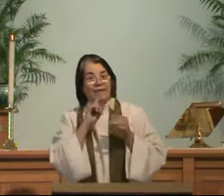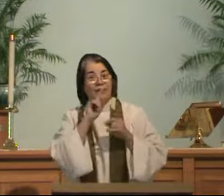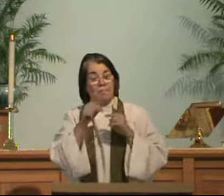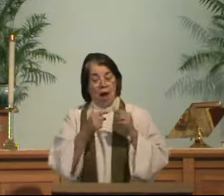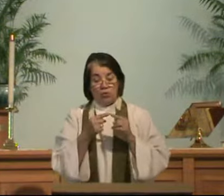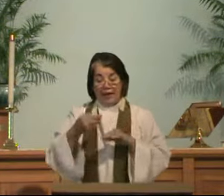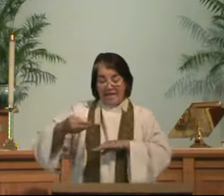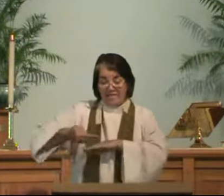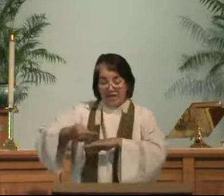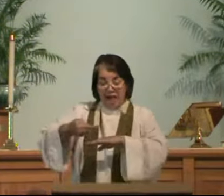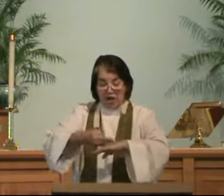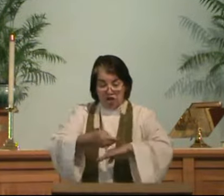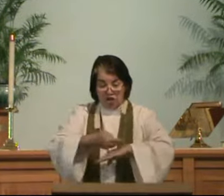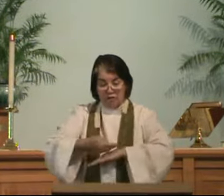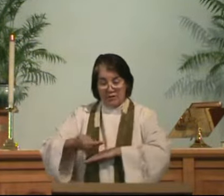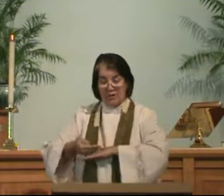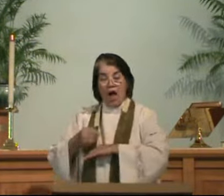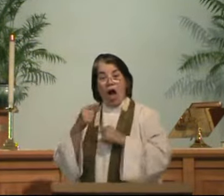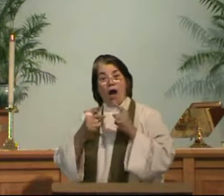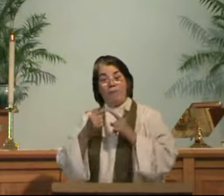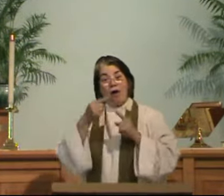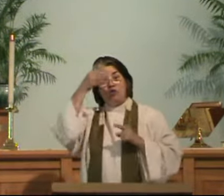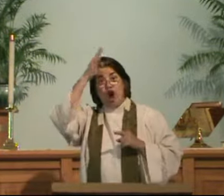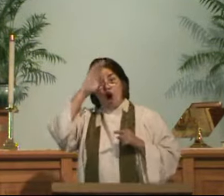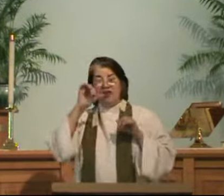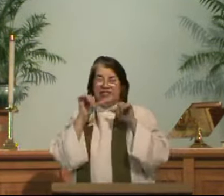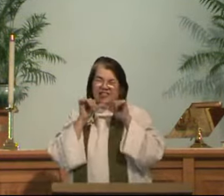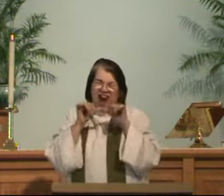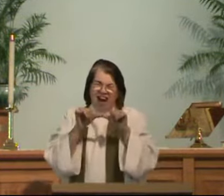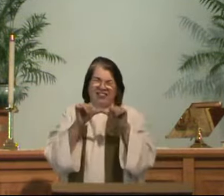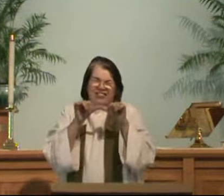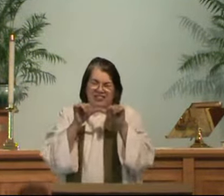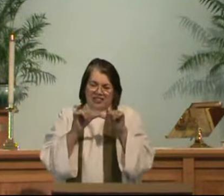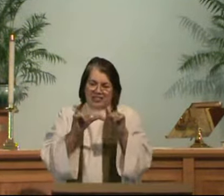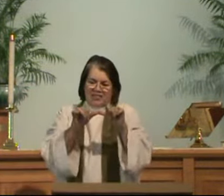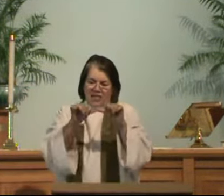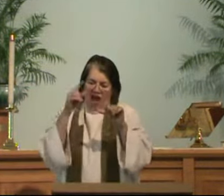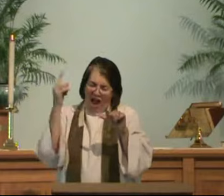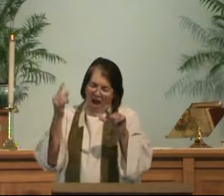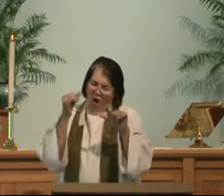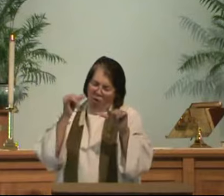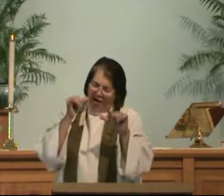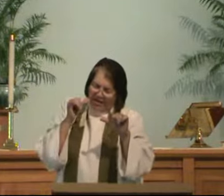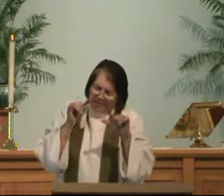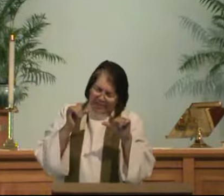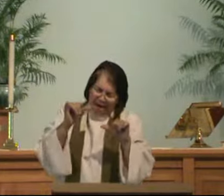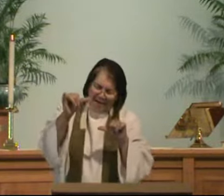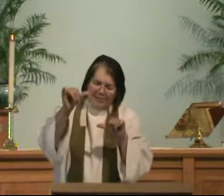Stories about invitations, about God's constant, always